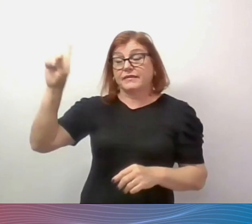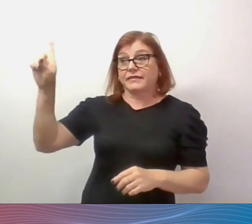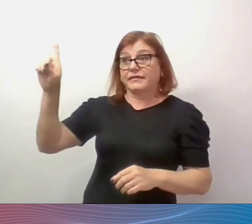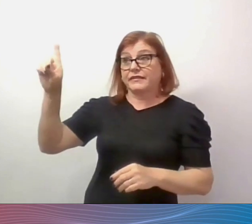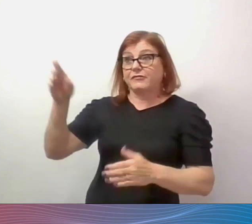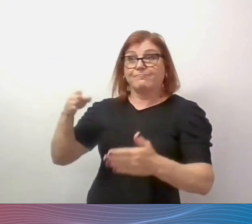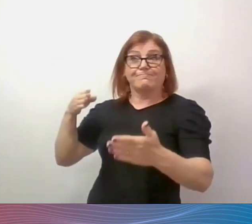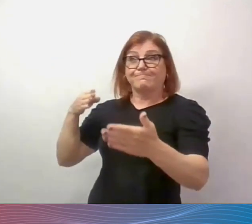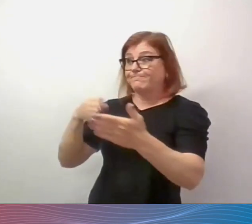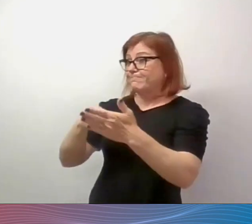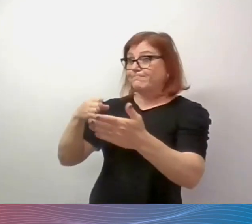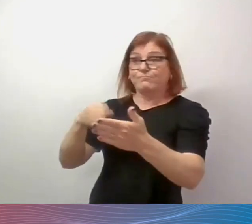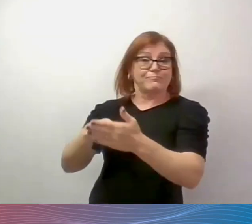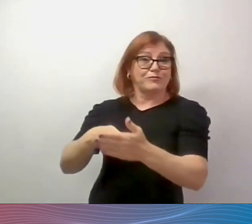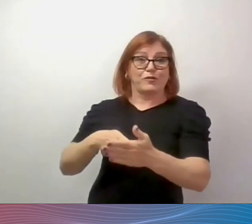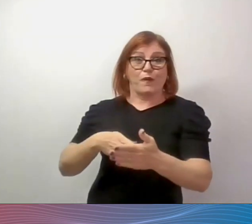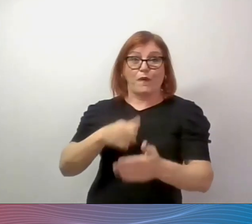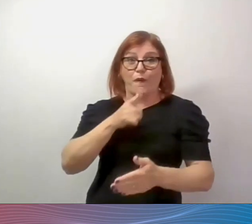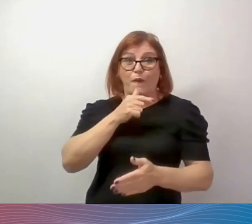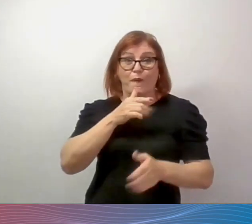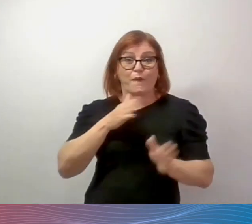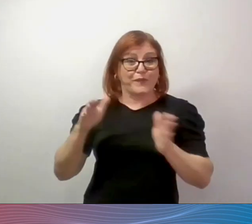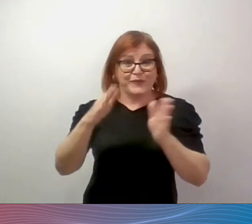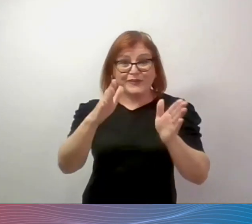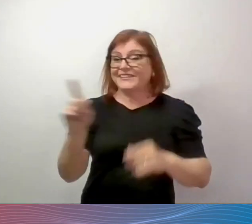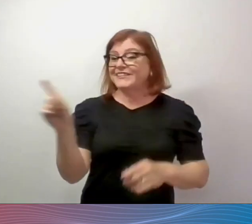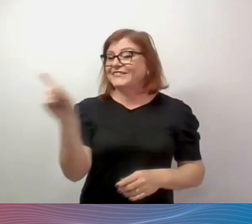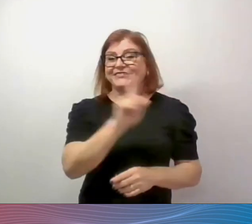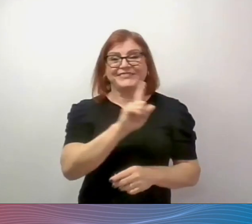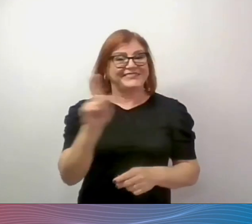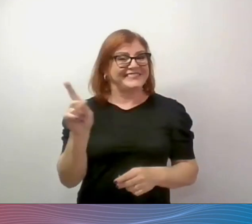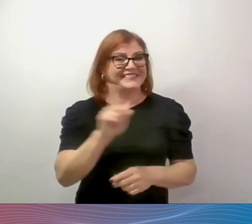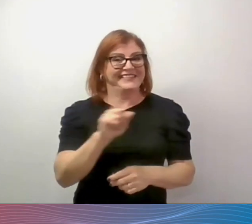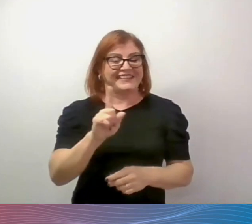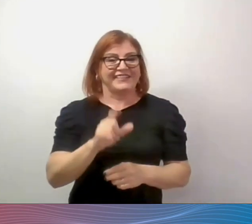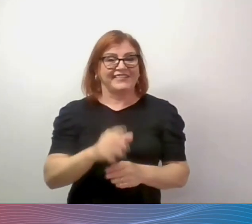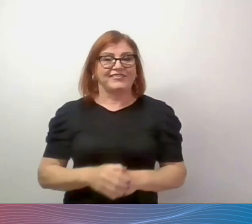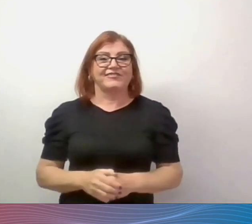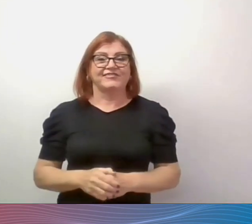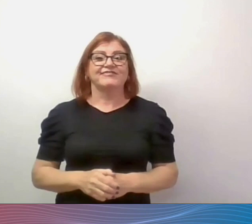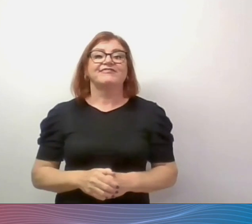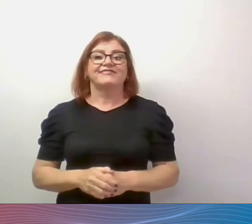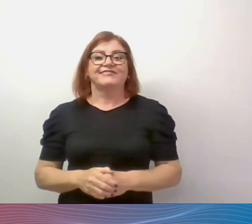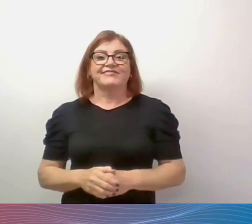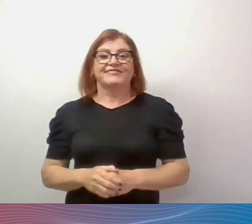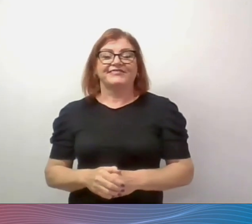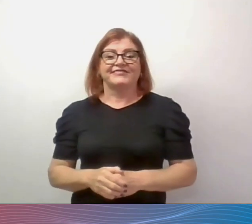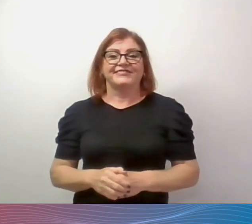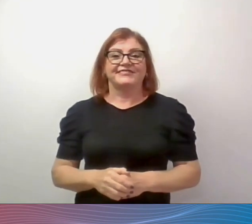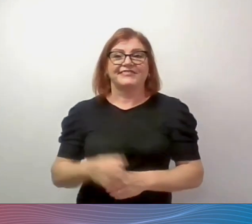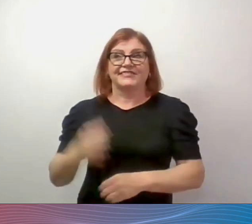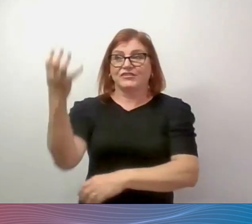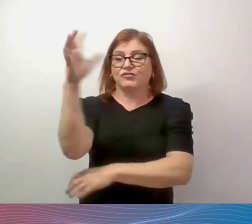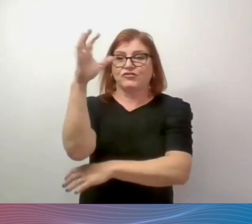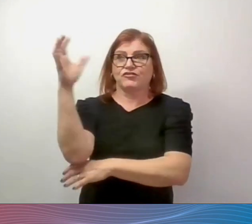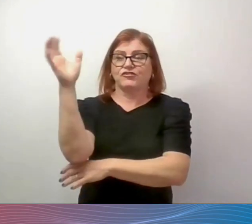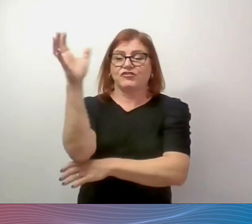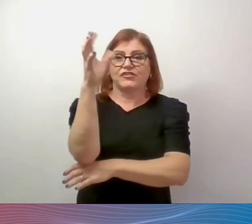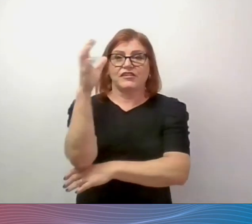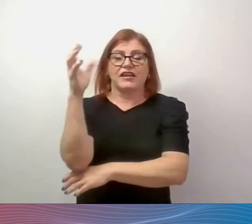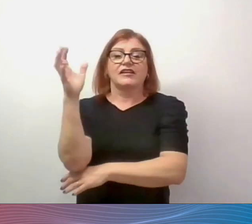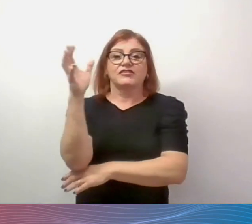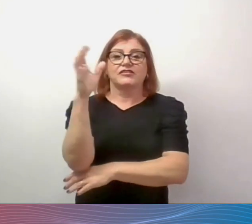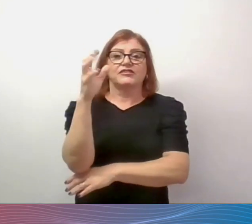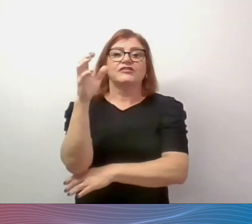da vida. But God did not block the river of life. Havia saía do jardim do Éden um